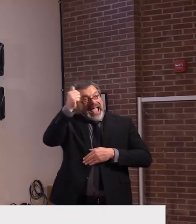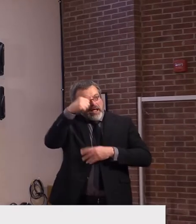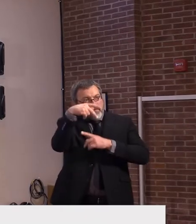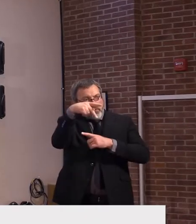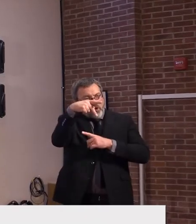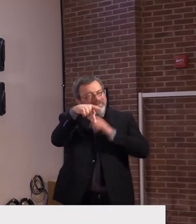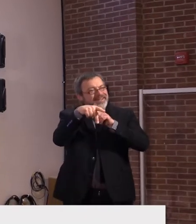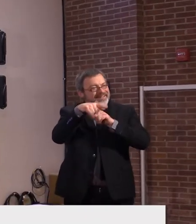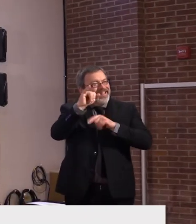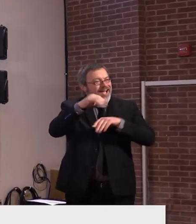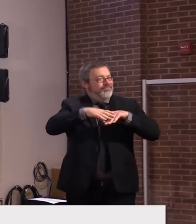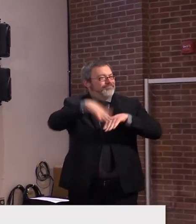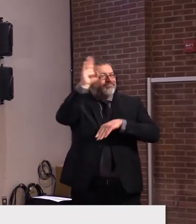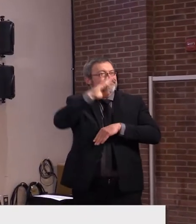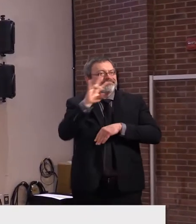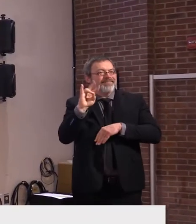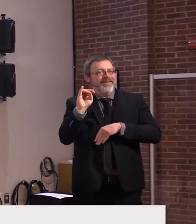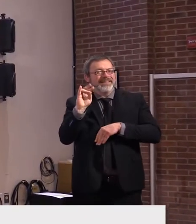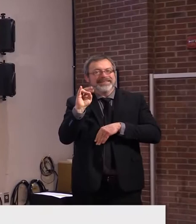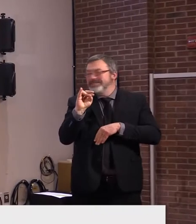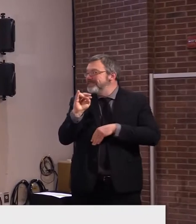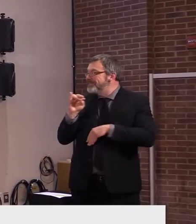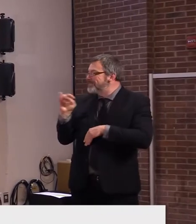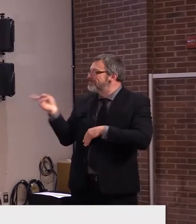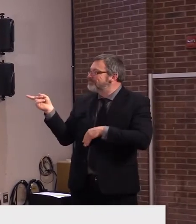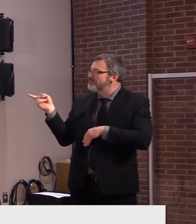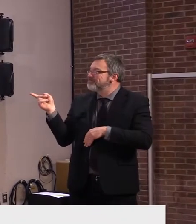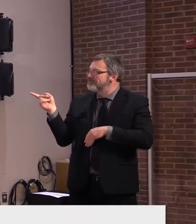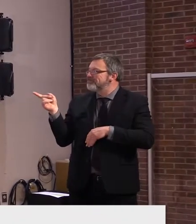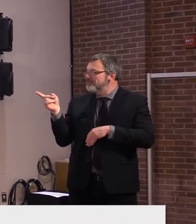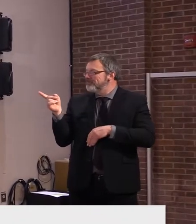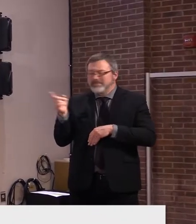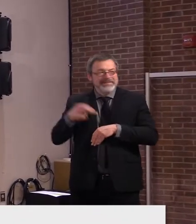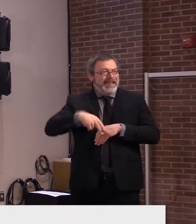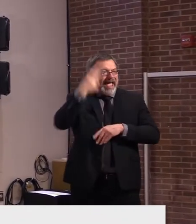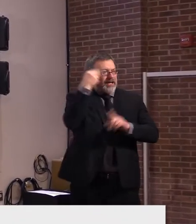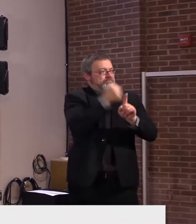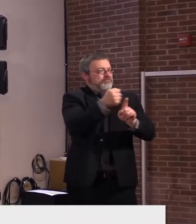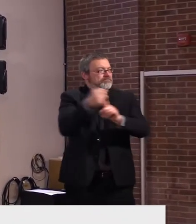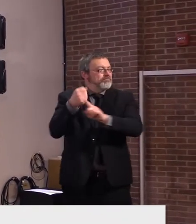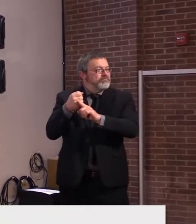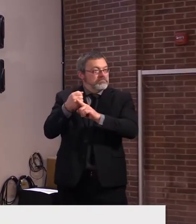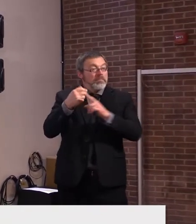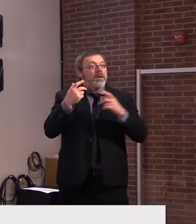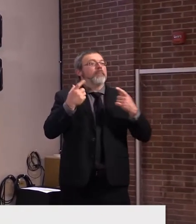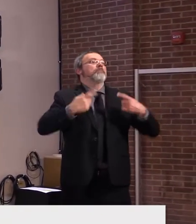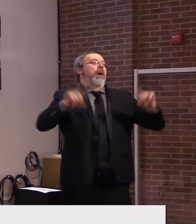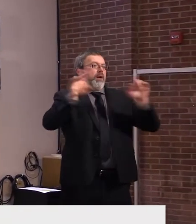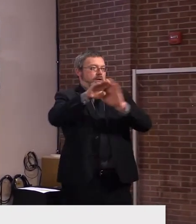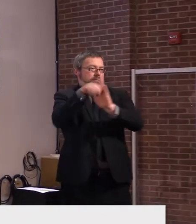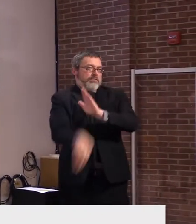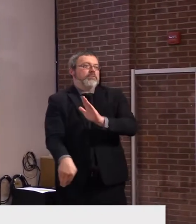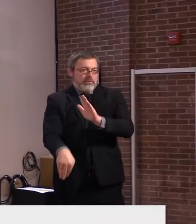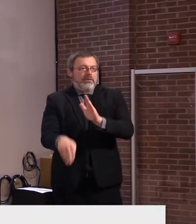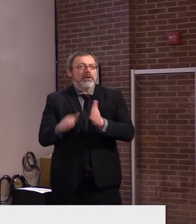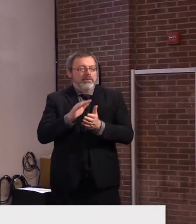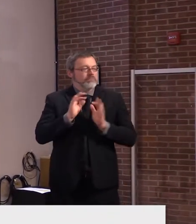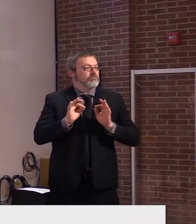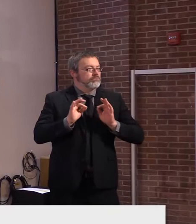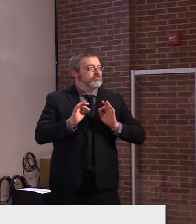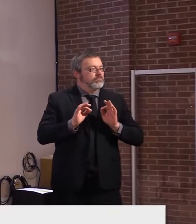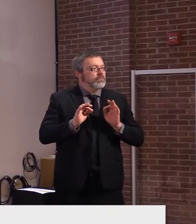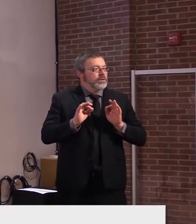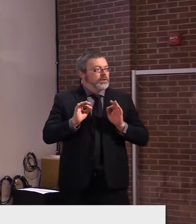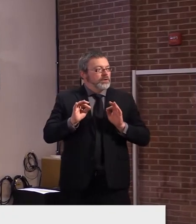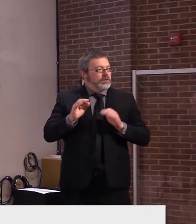in the winter and how those numbers started to come down. And now we're sort of following a similar trend. But it's also really good news in